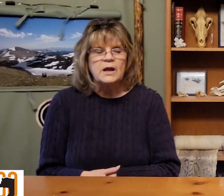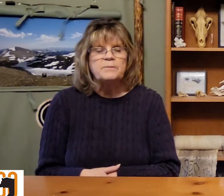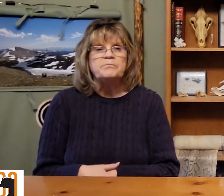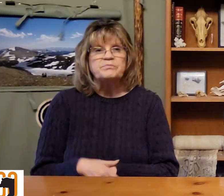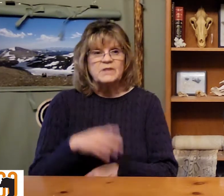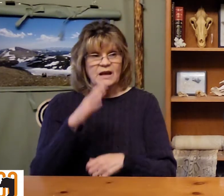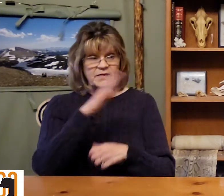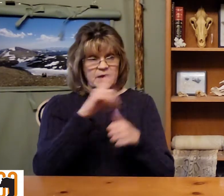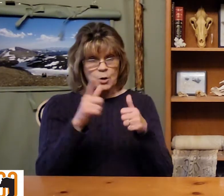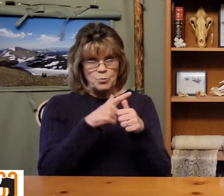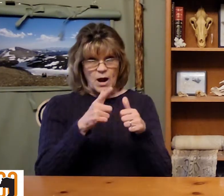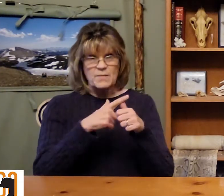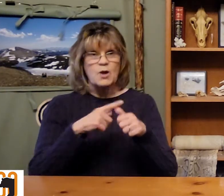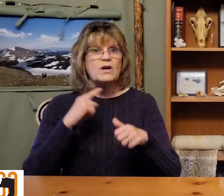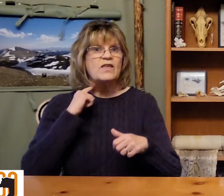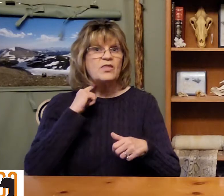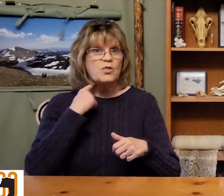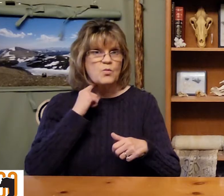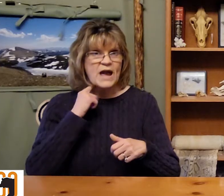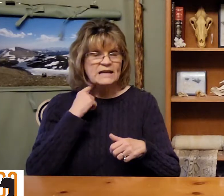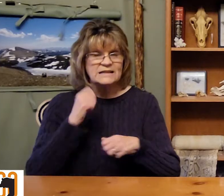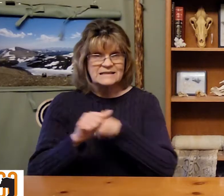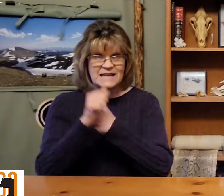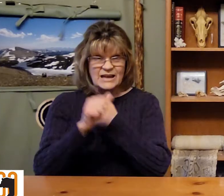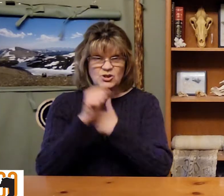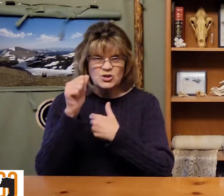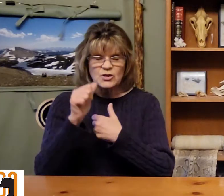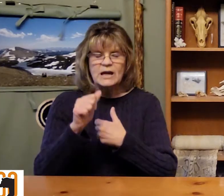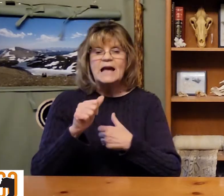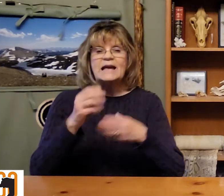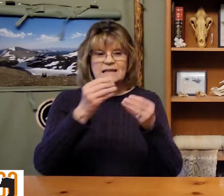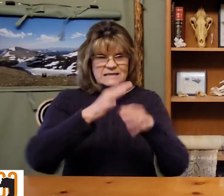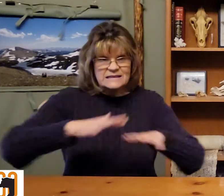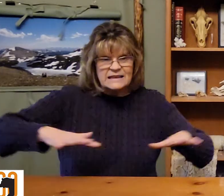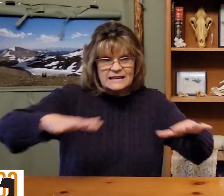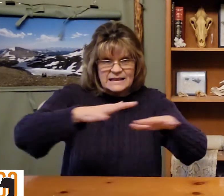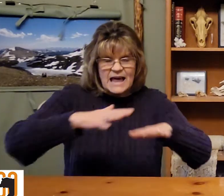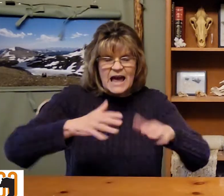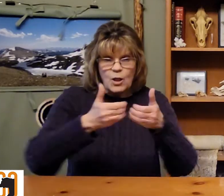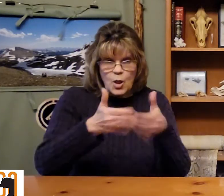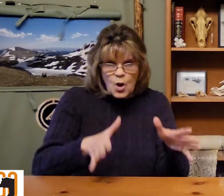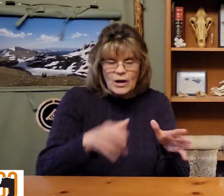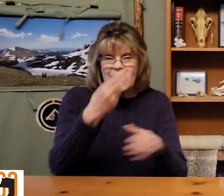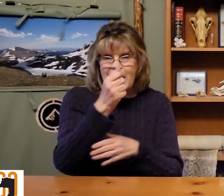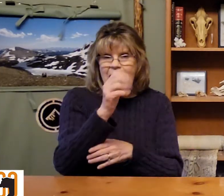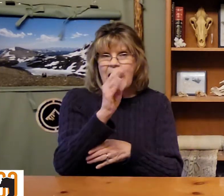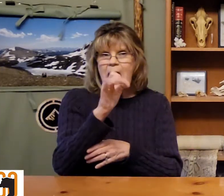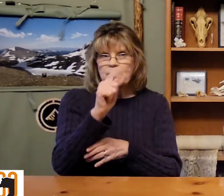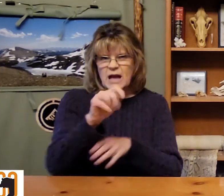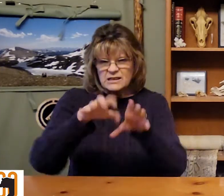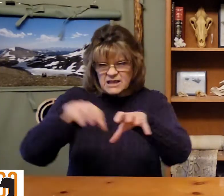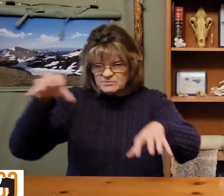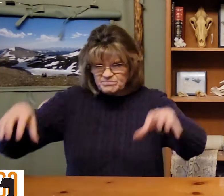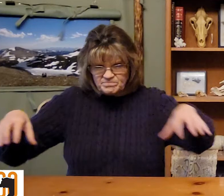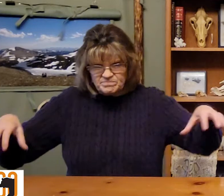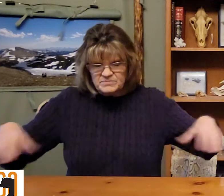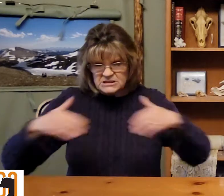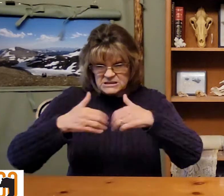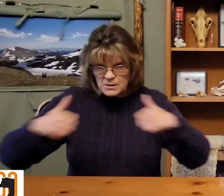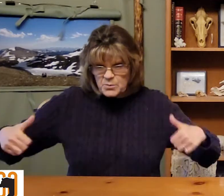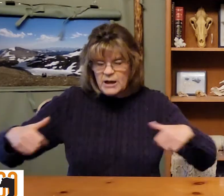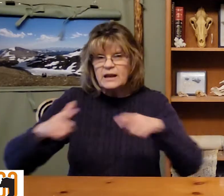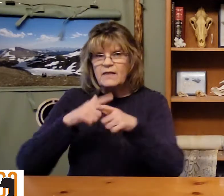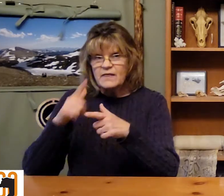Their primary threat is habitat loss and fragmentation, or when those habitats get broken up, but also the pet